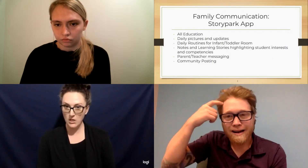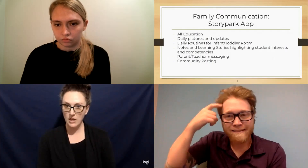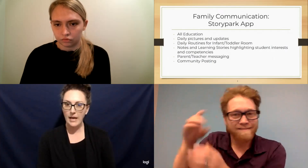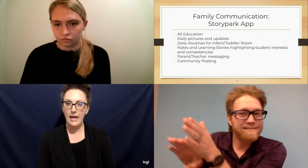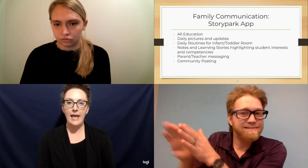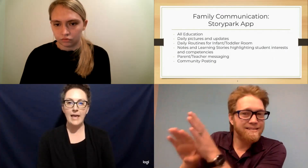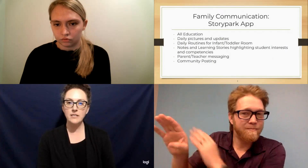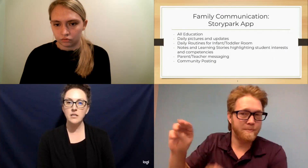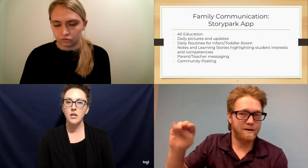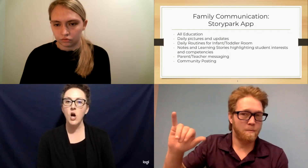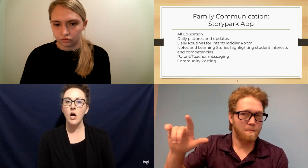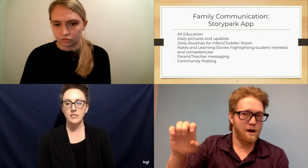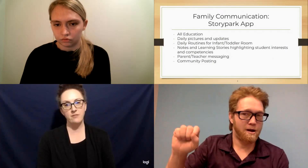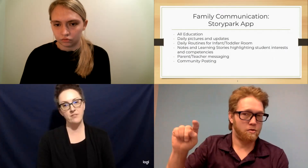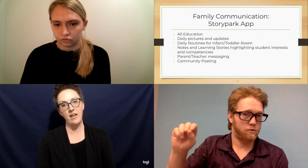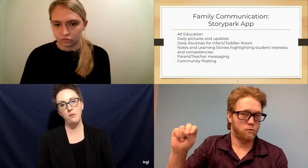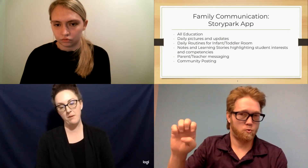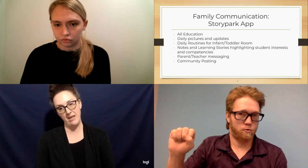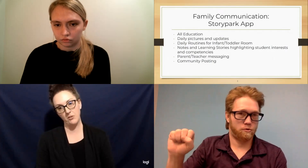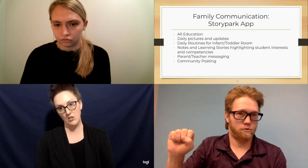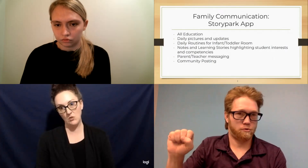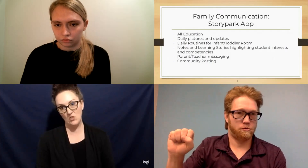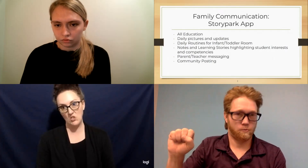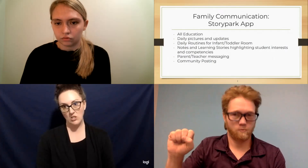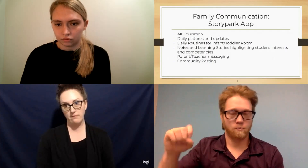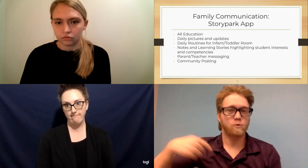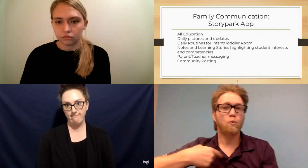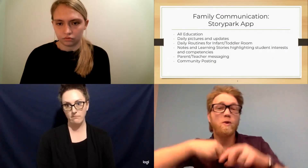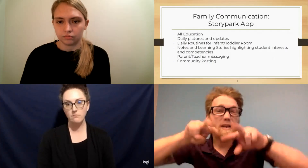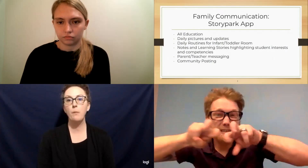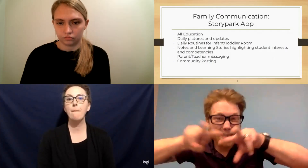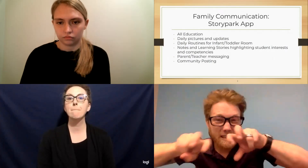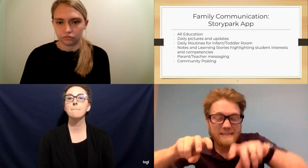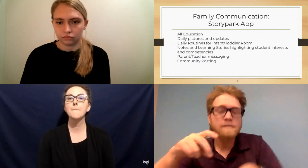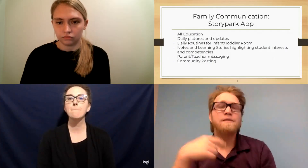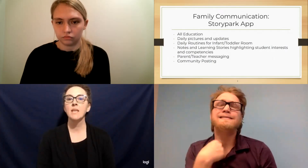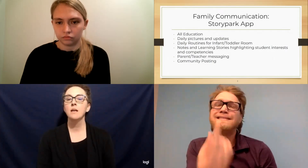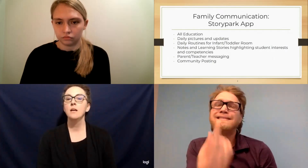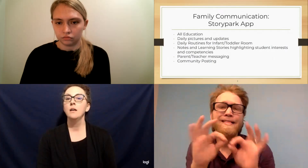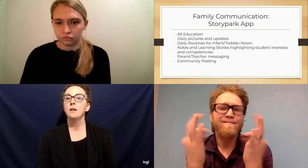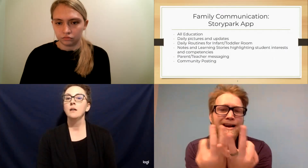milestones and cognitive development milestones.